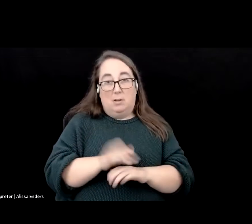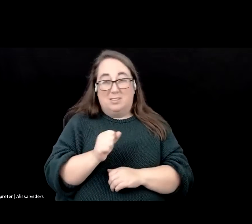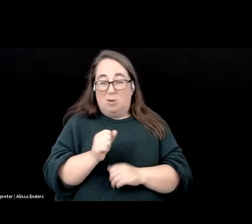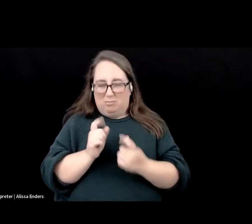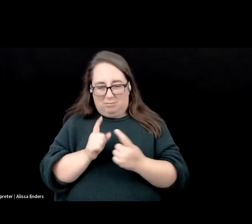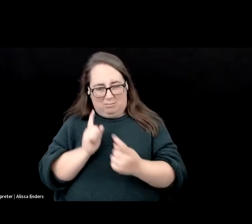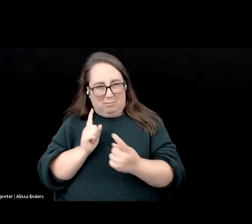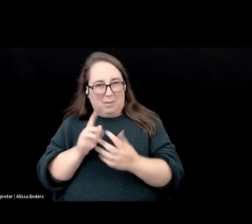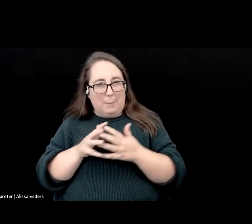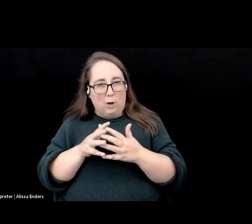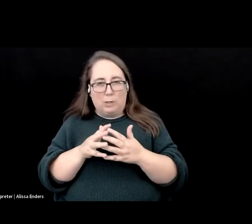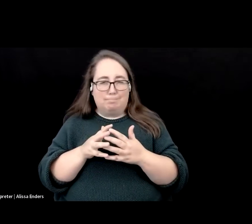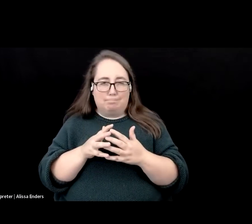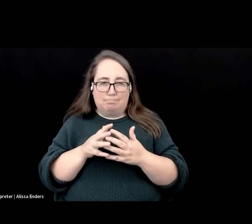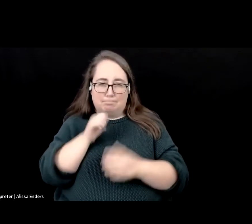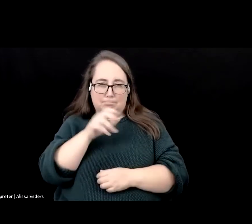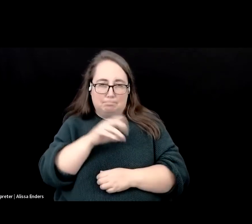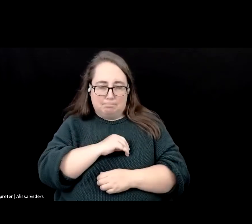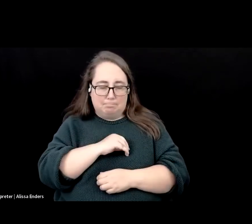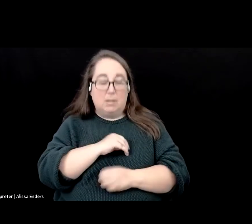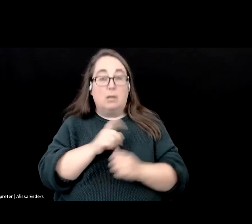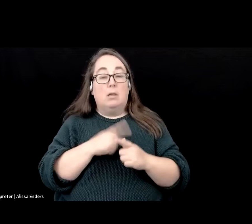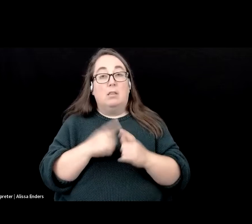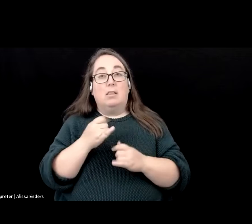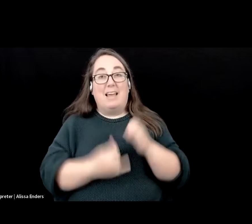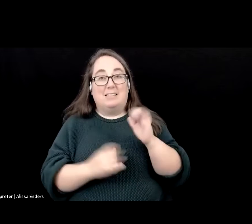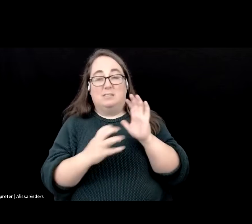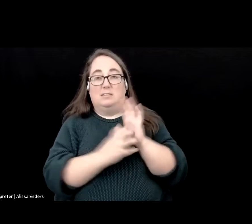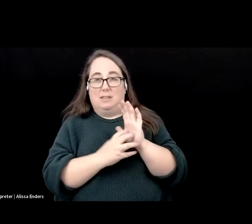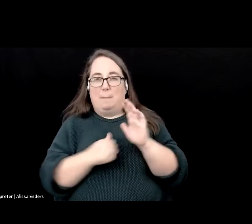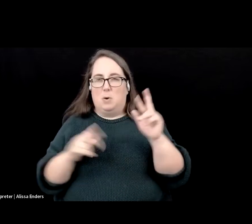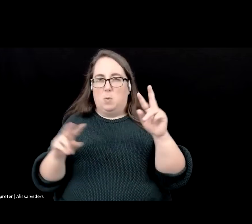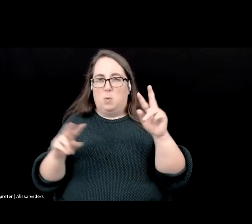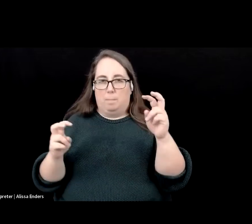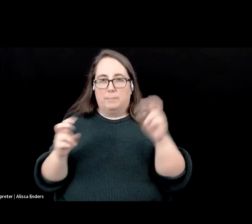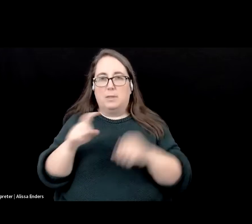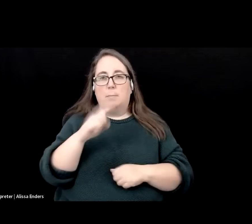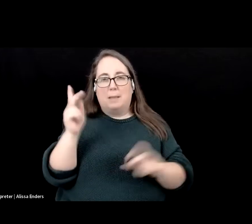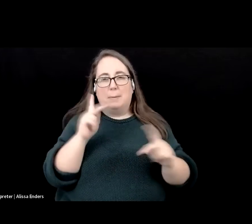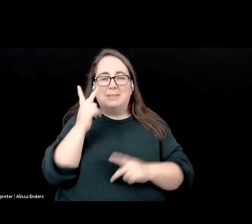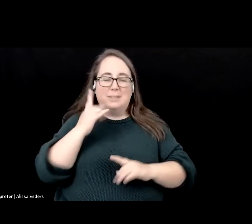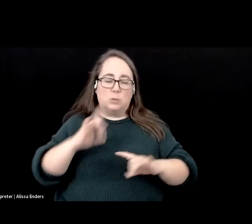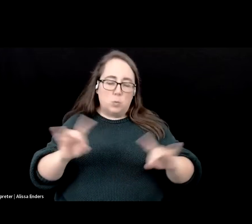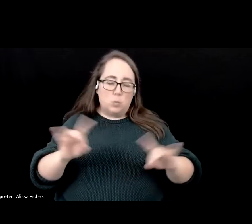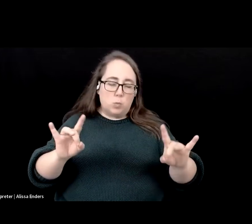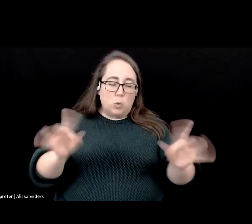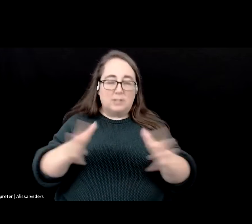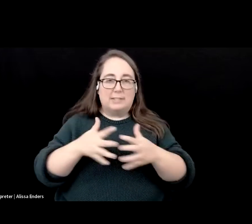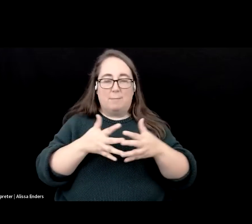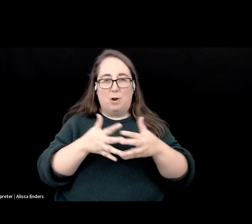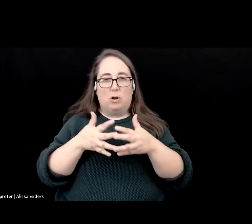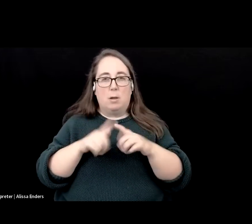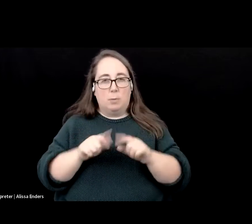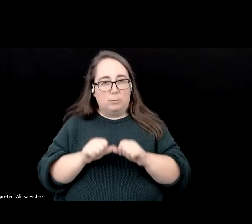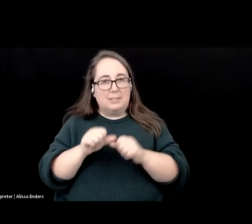think, doesn't fly. She closes with this idea, and I'll quote from her: "Black people have seen the worst of America, yet somehow we